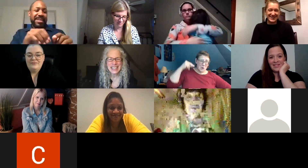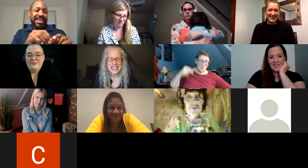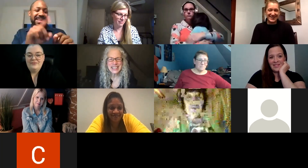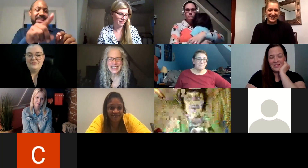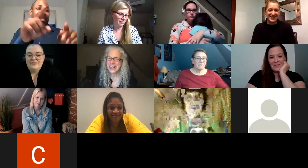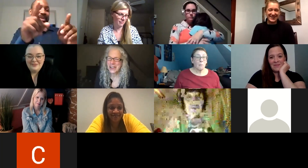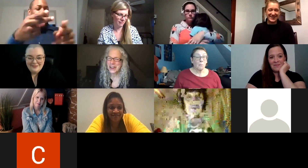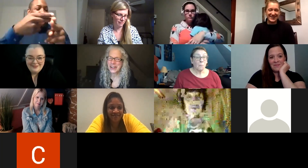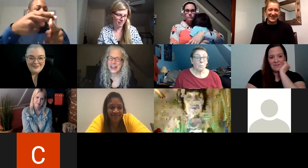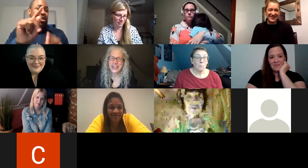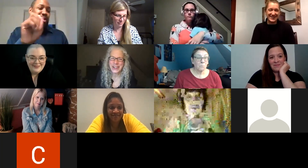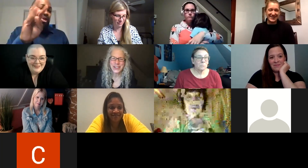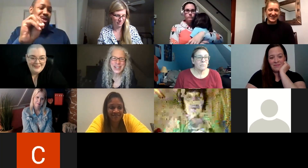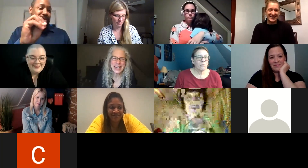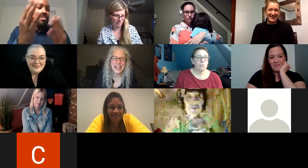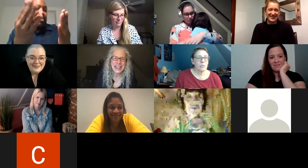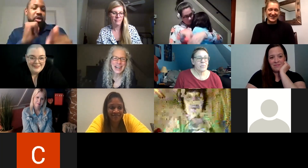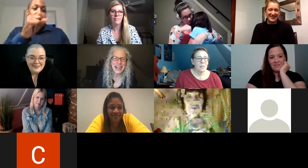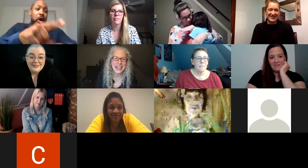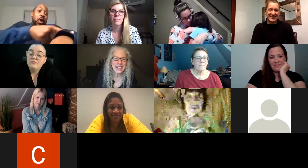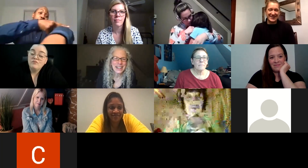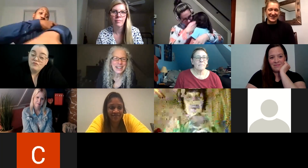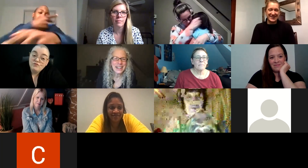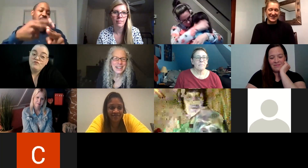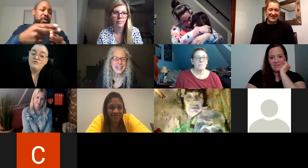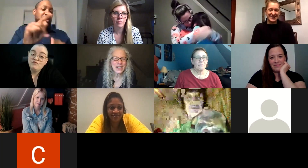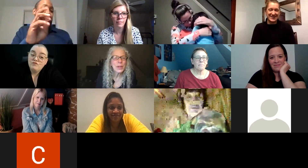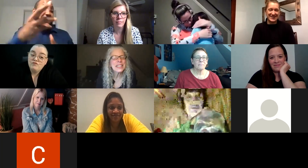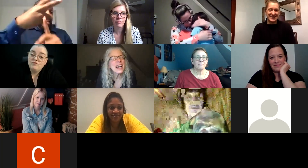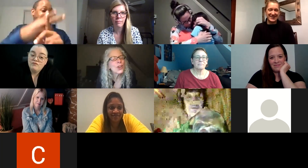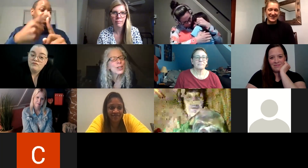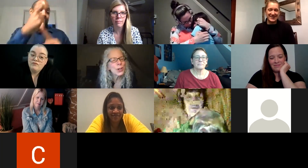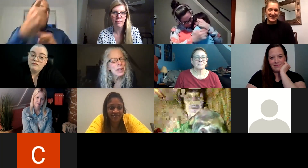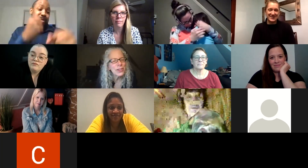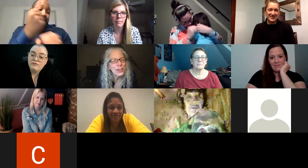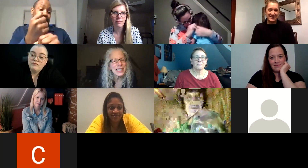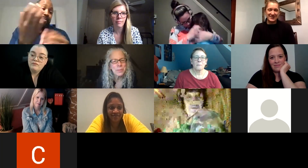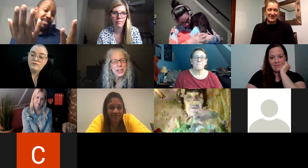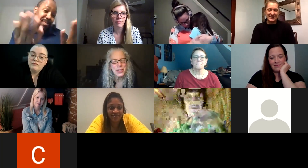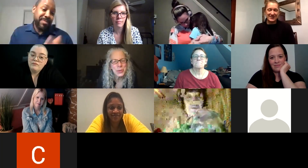She said, no, don't take anything on. Well, it's not long-term either. It's 6 months to a